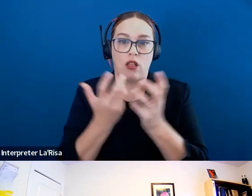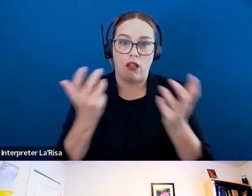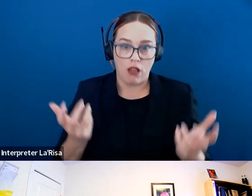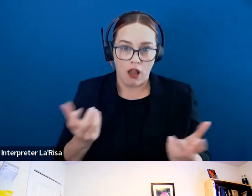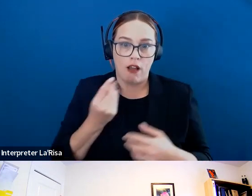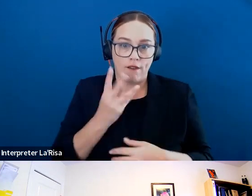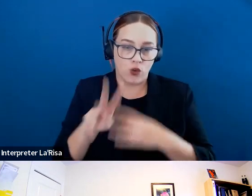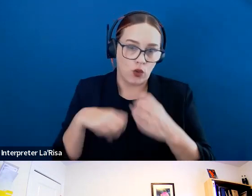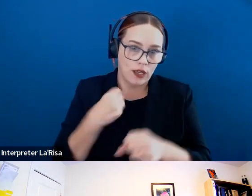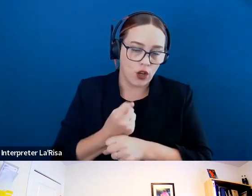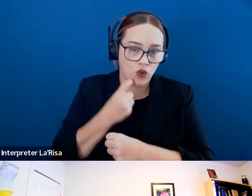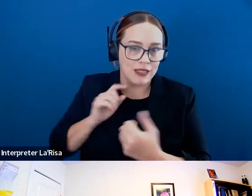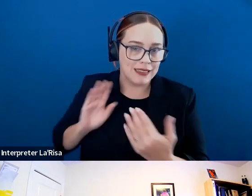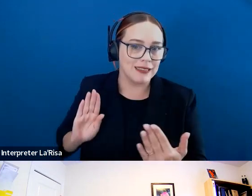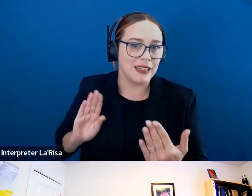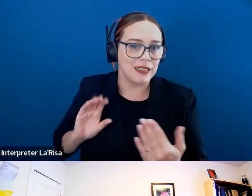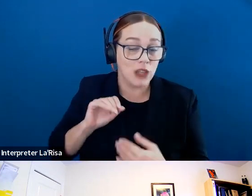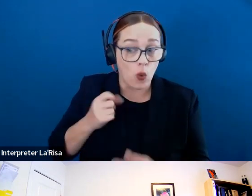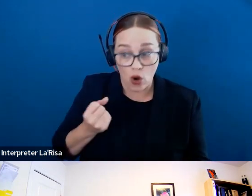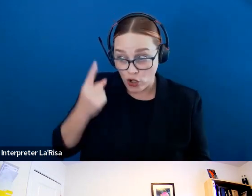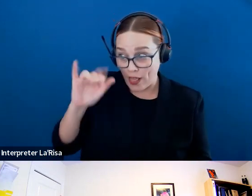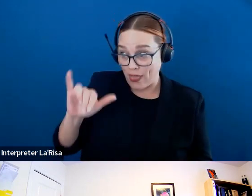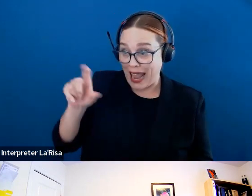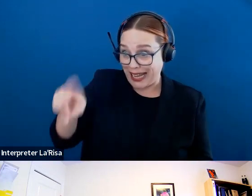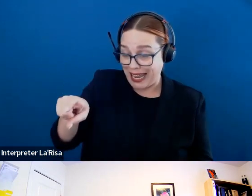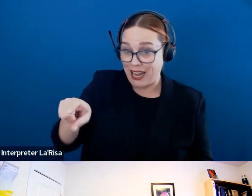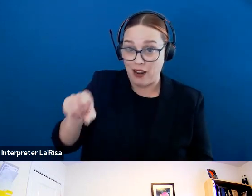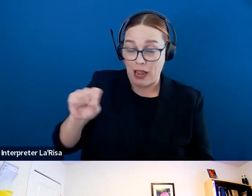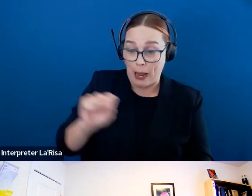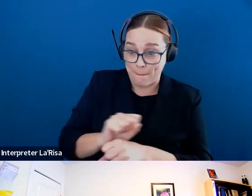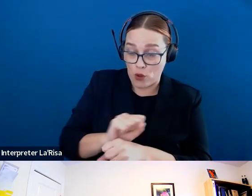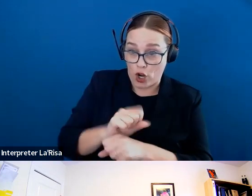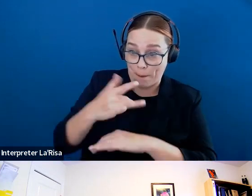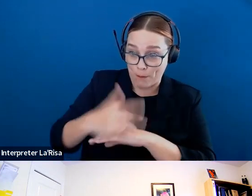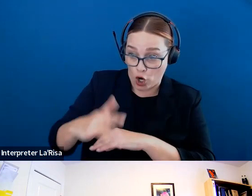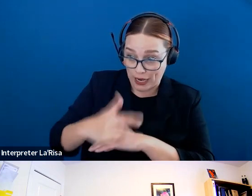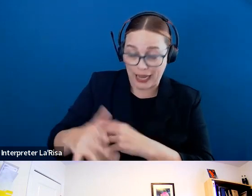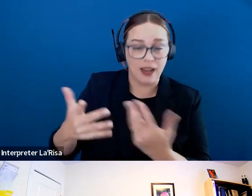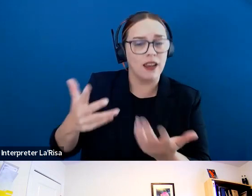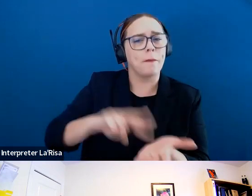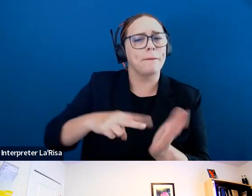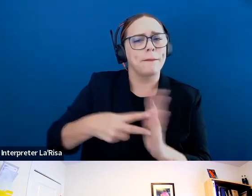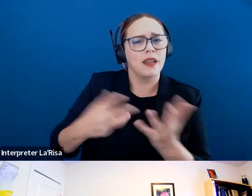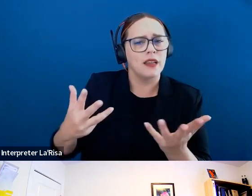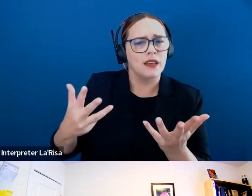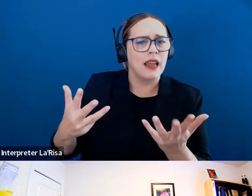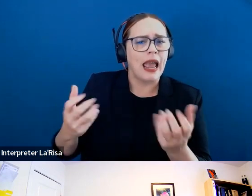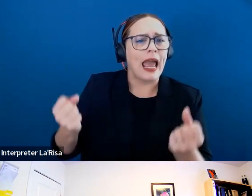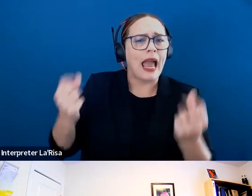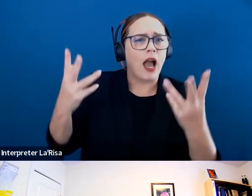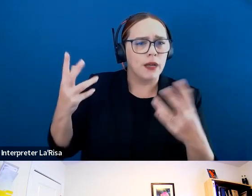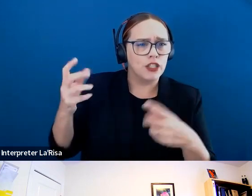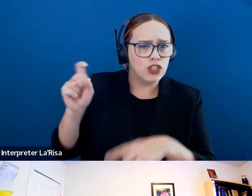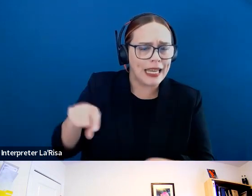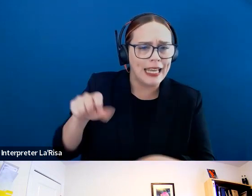what that labor market is, what the needs are, what employers' needs are, what kind of training an individual would need